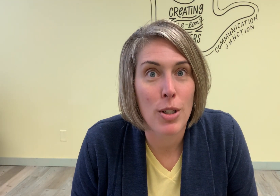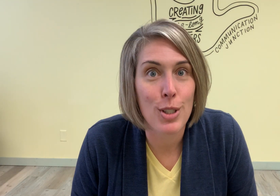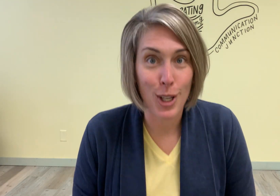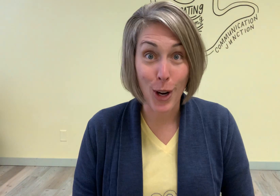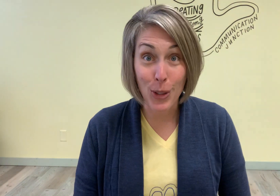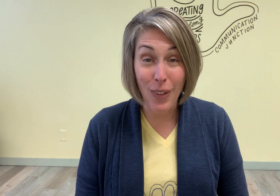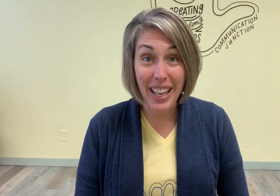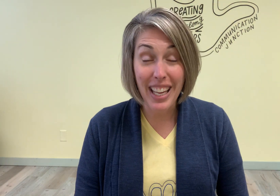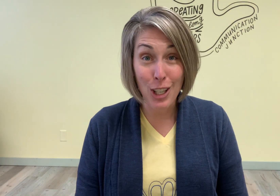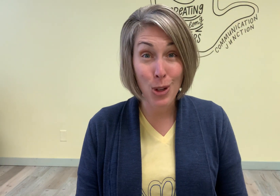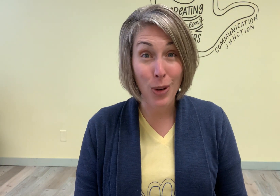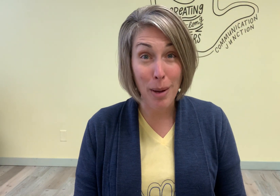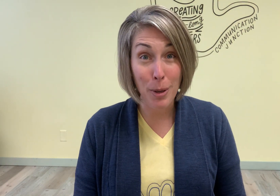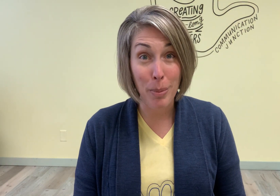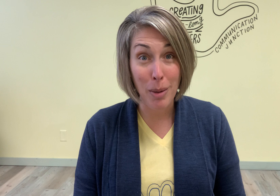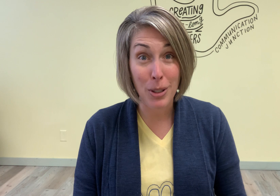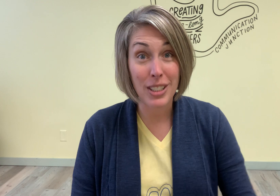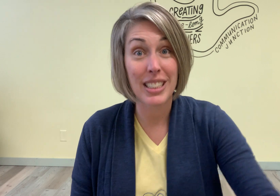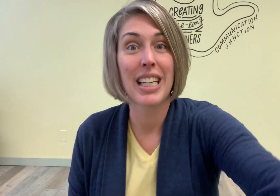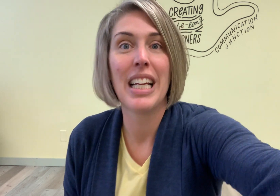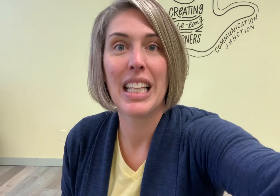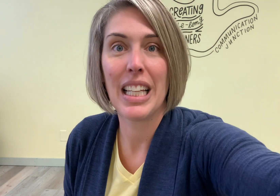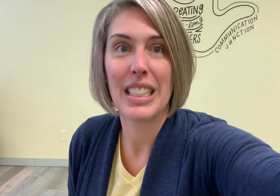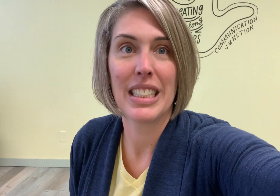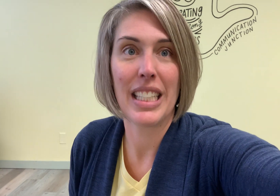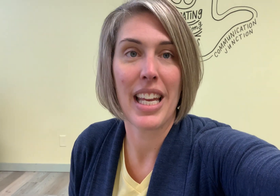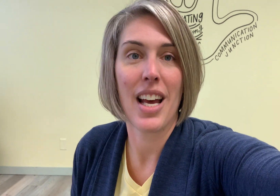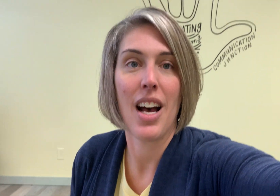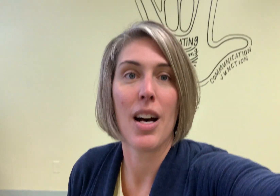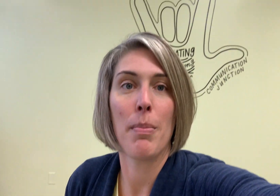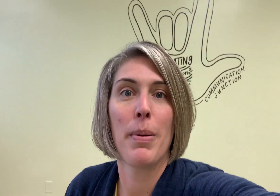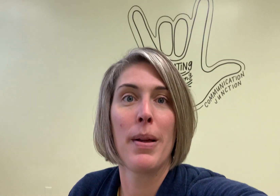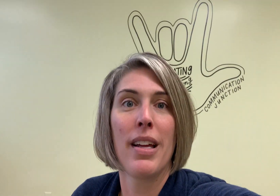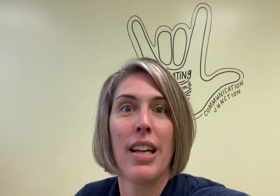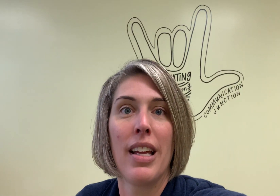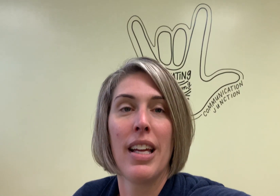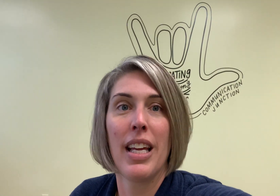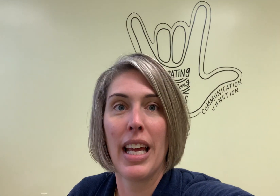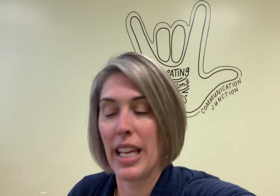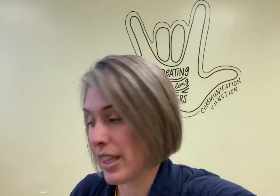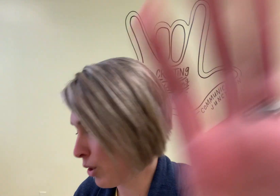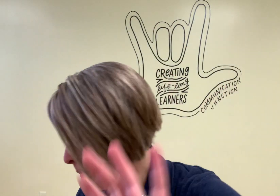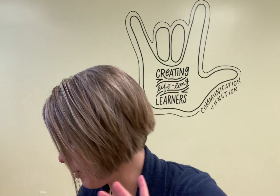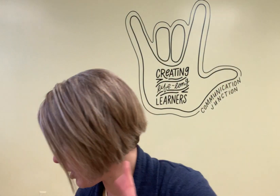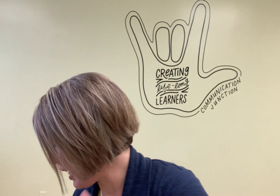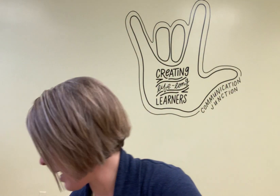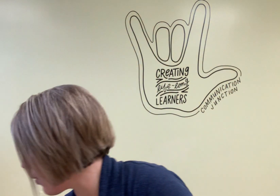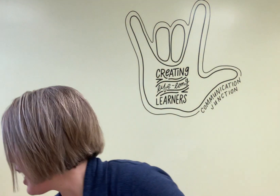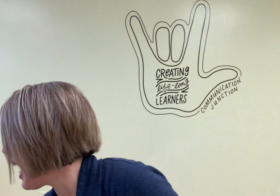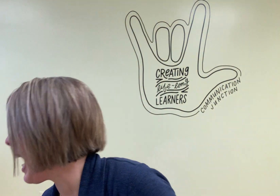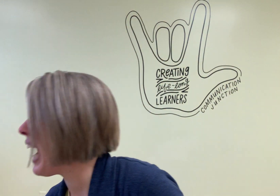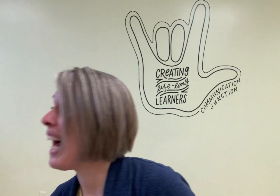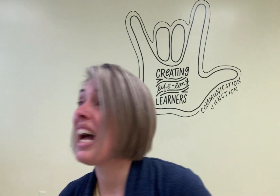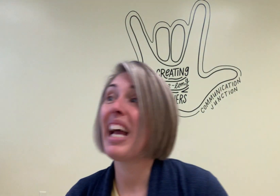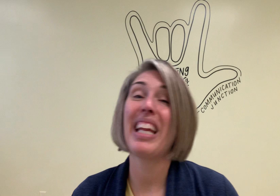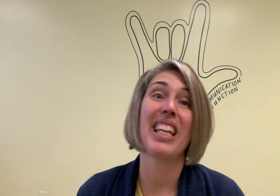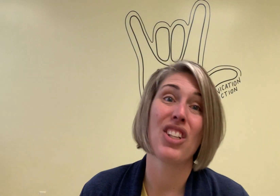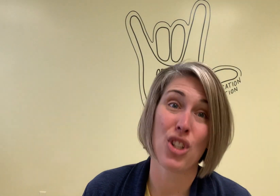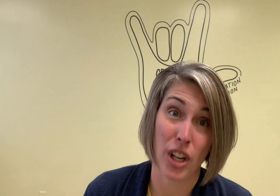bubbles. Are you ready? Can you grab your bubbles? Let's stand up and get those bubbles. Now, I need your